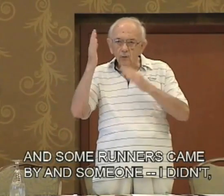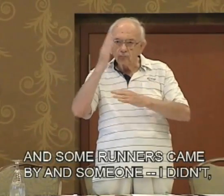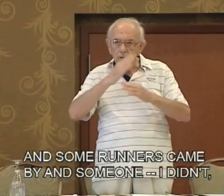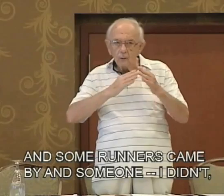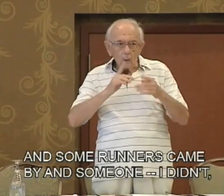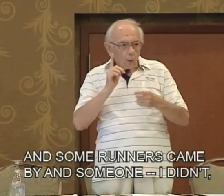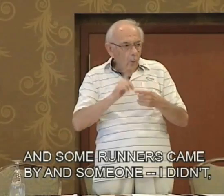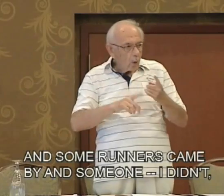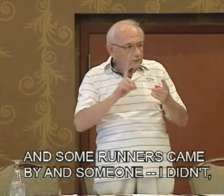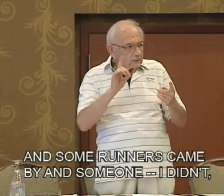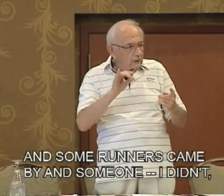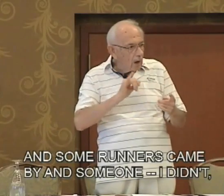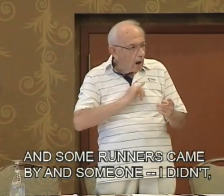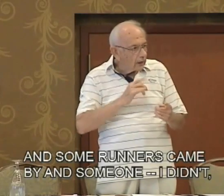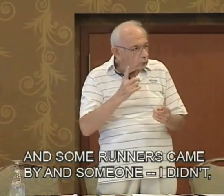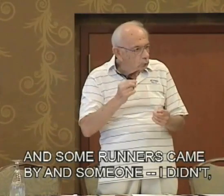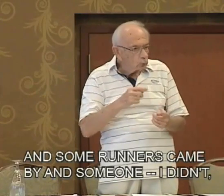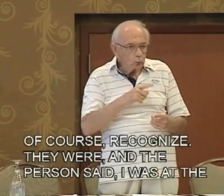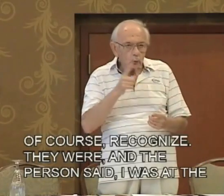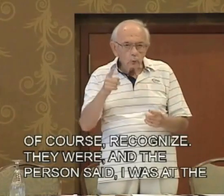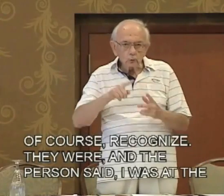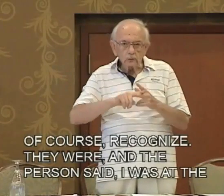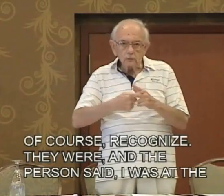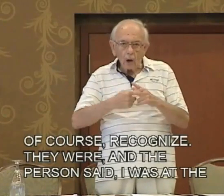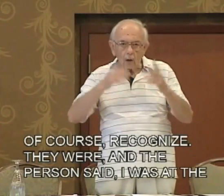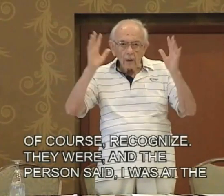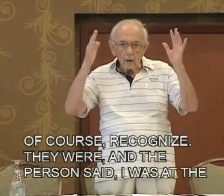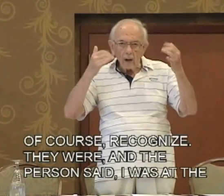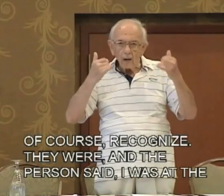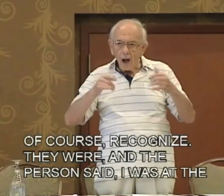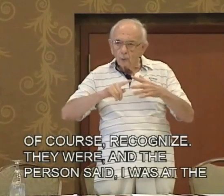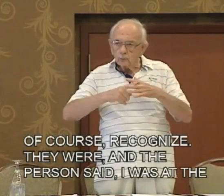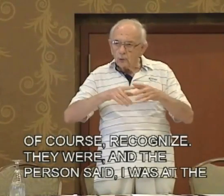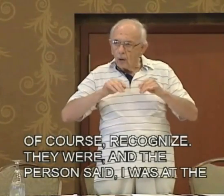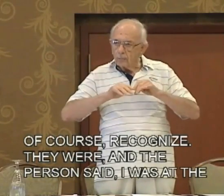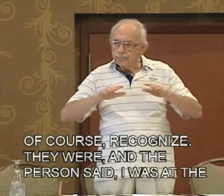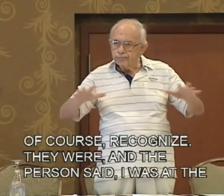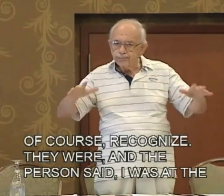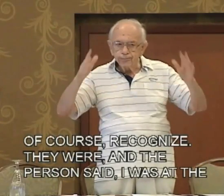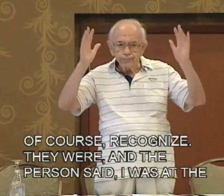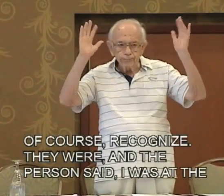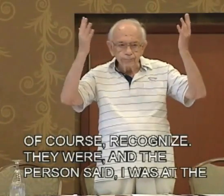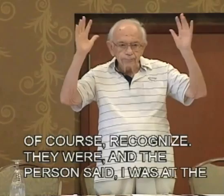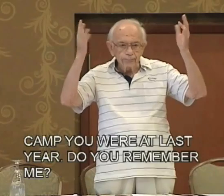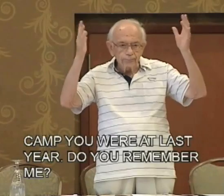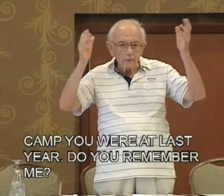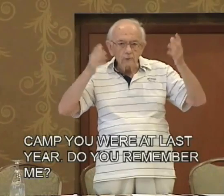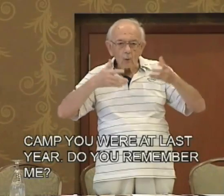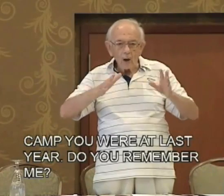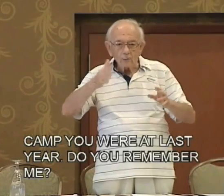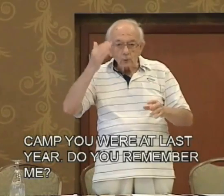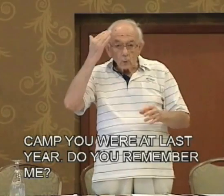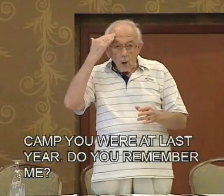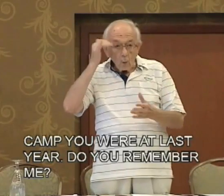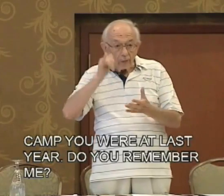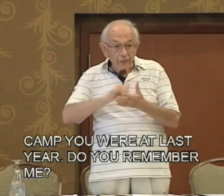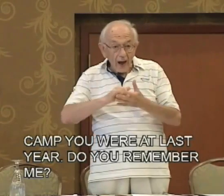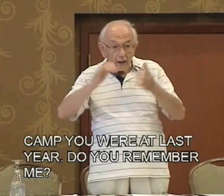remember me and of course I didn't and I said why what did I do what is it that you remember he said oh no no it's the whole thing that you taught us about waving hands